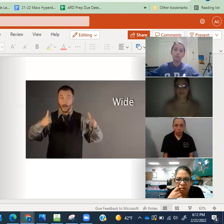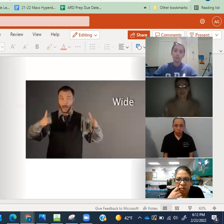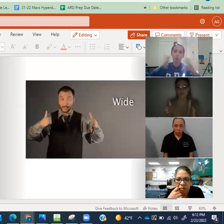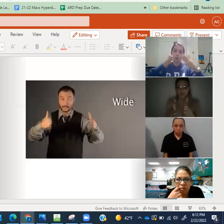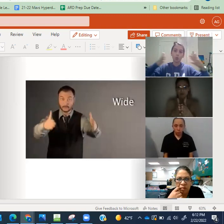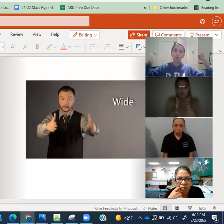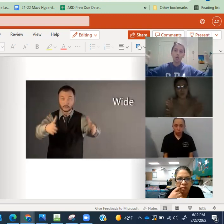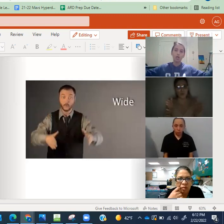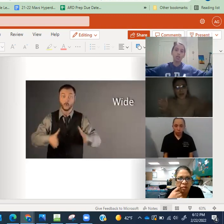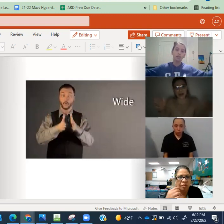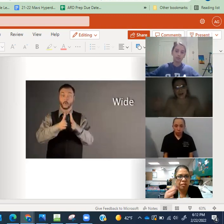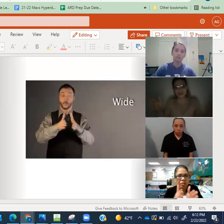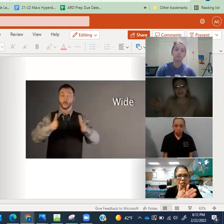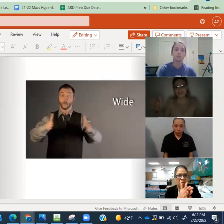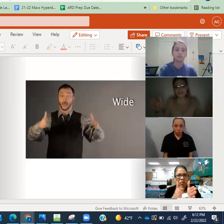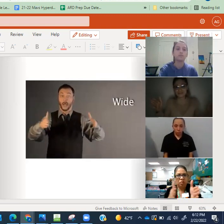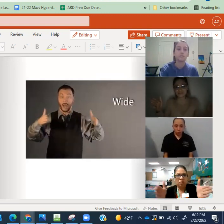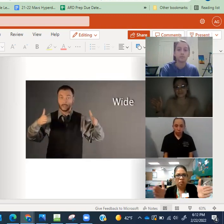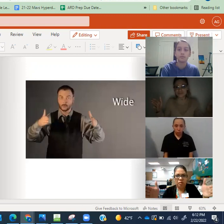Wide. Wide.